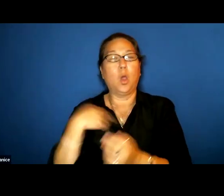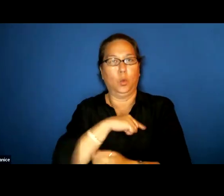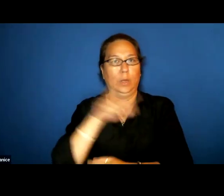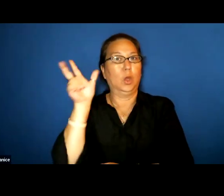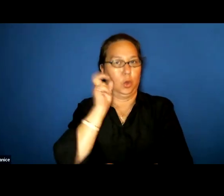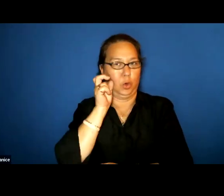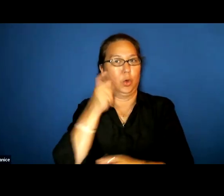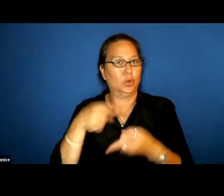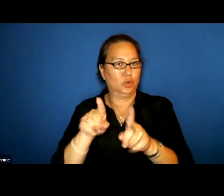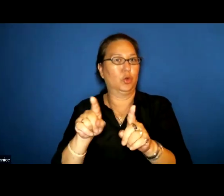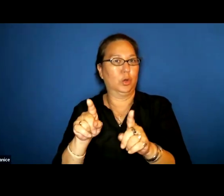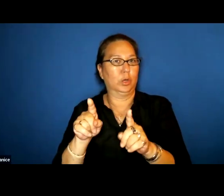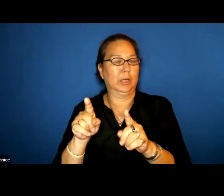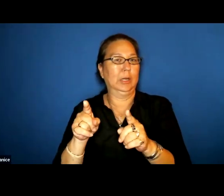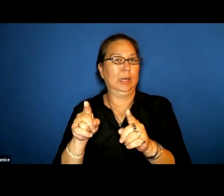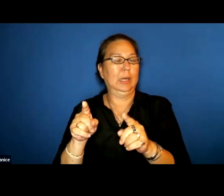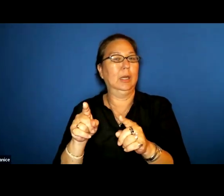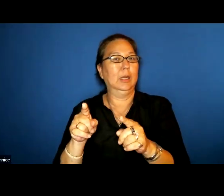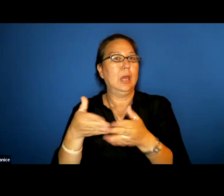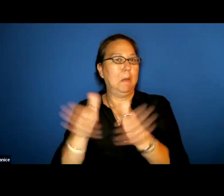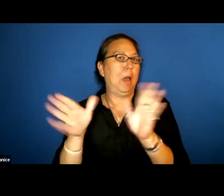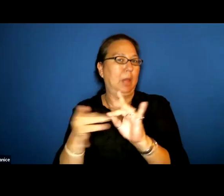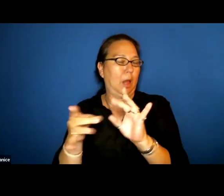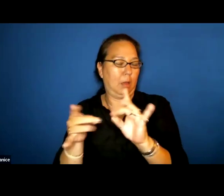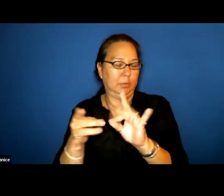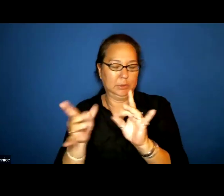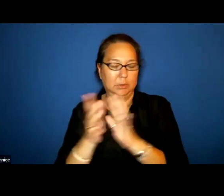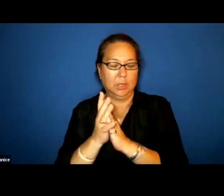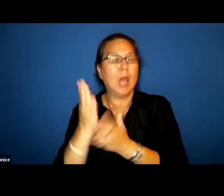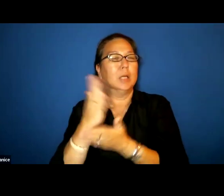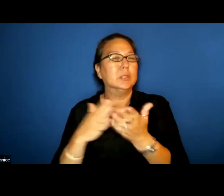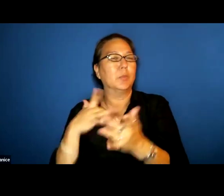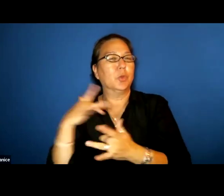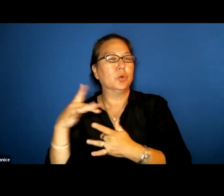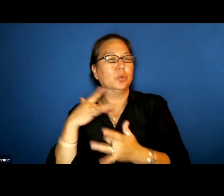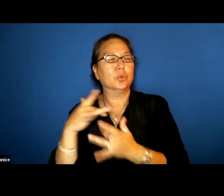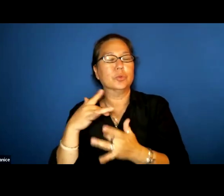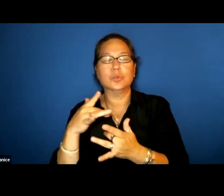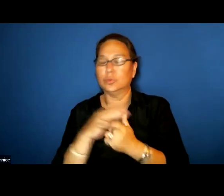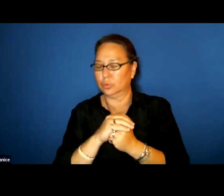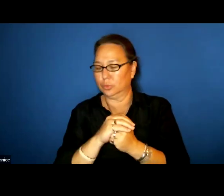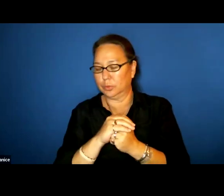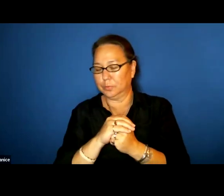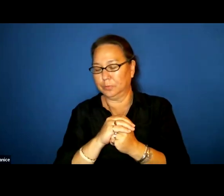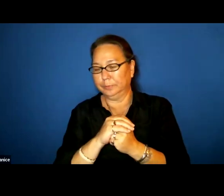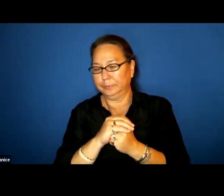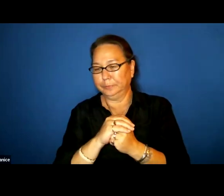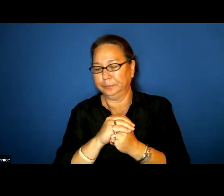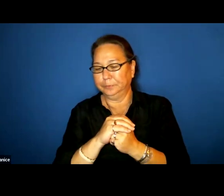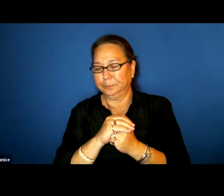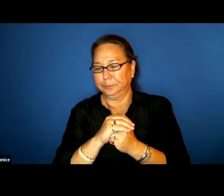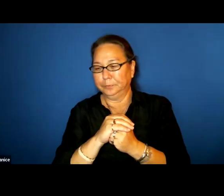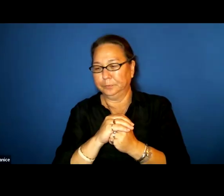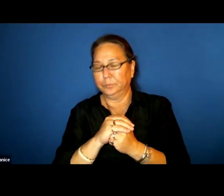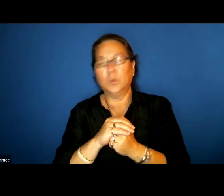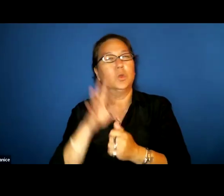as well about some of the concerns of trying to come up with a